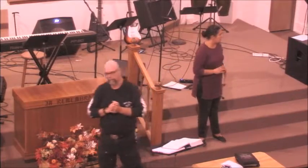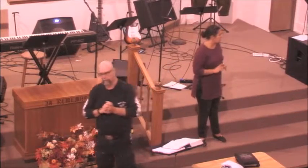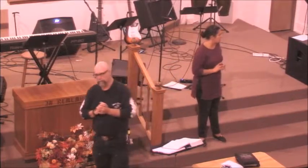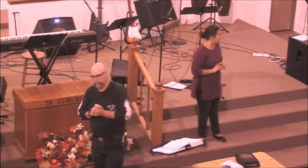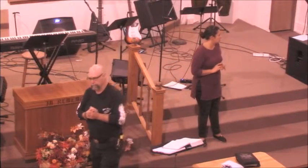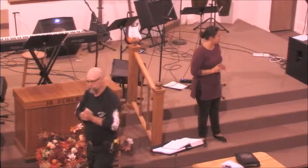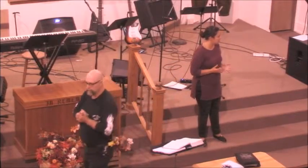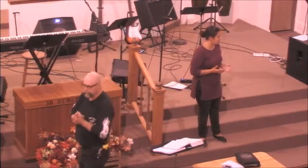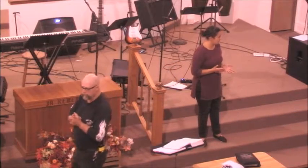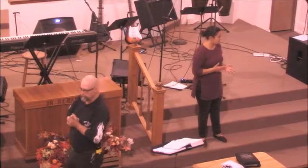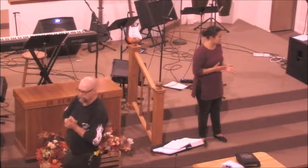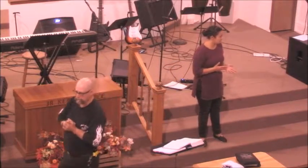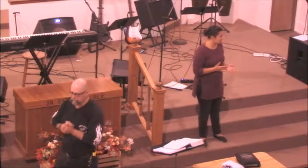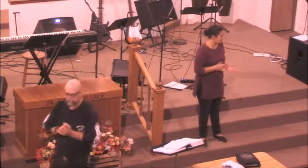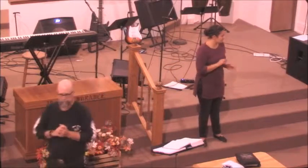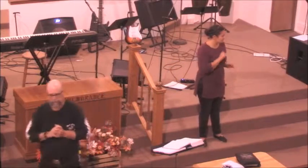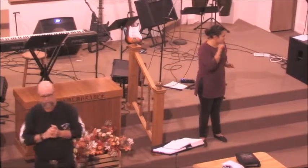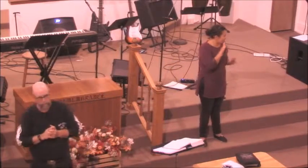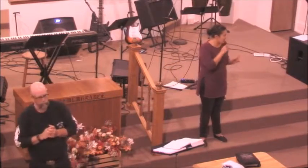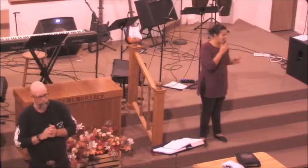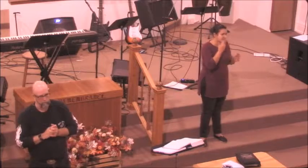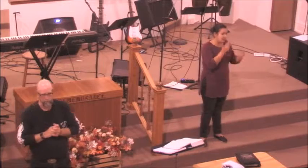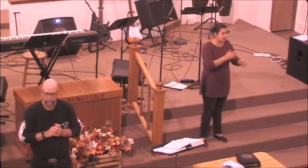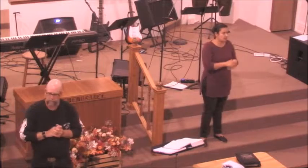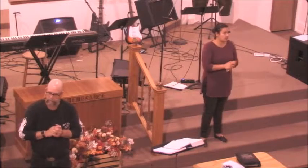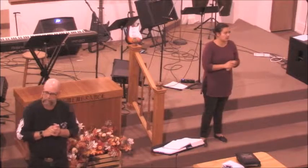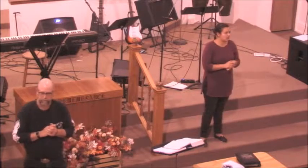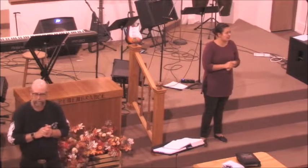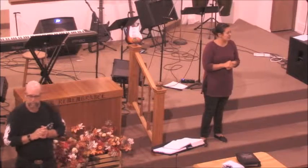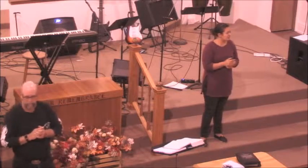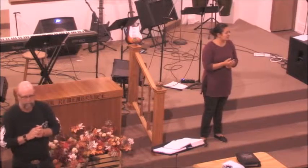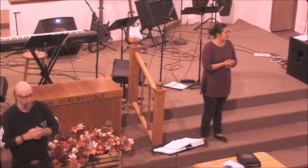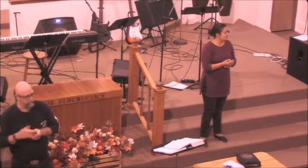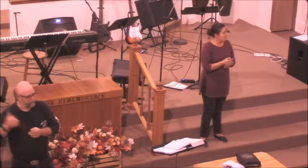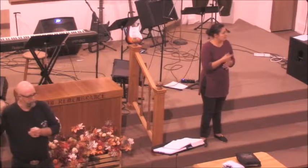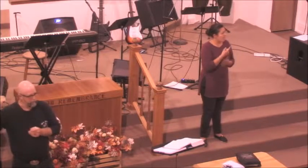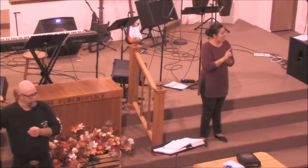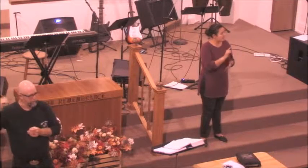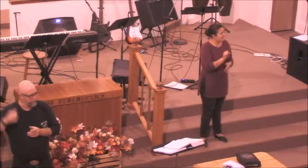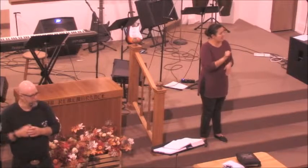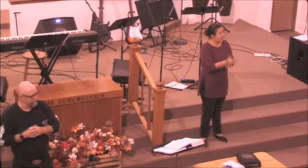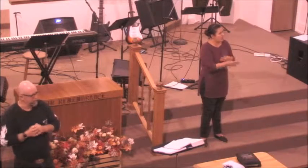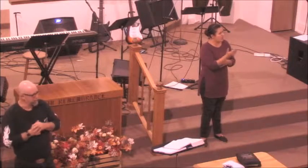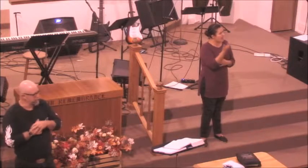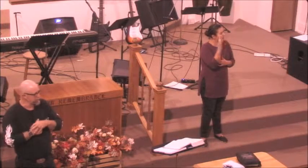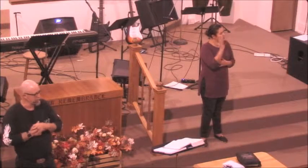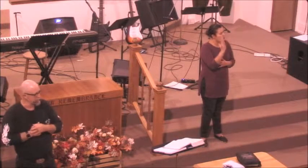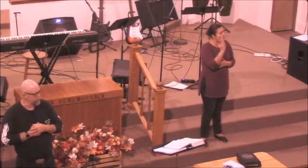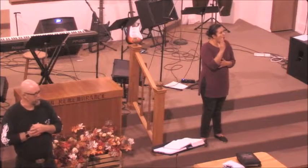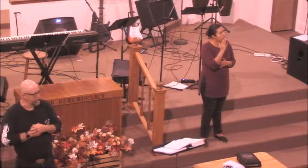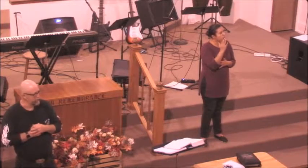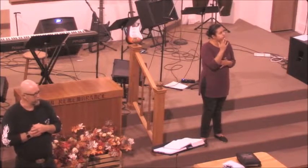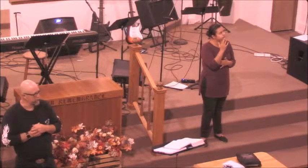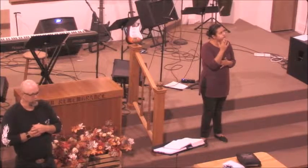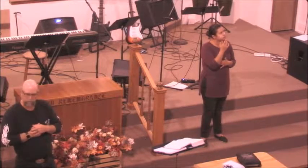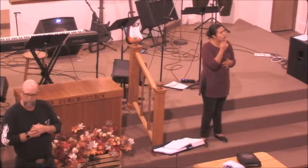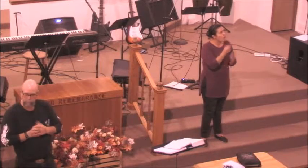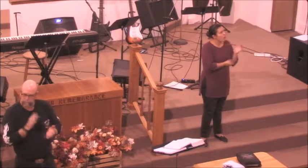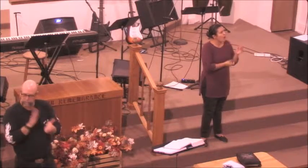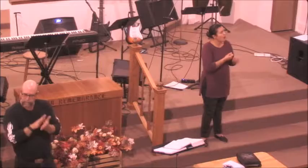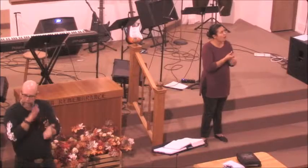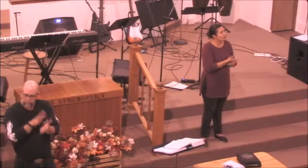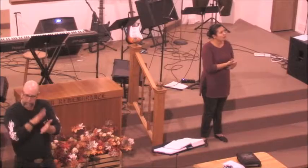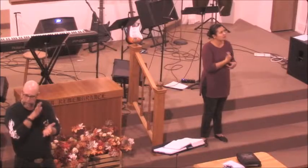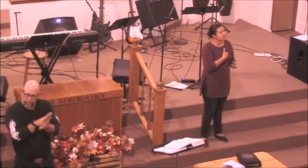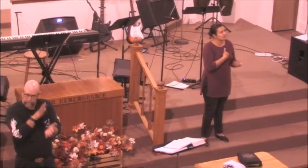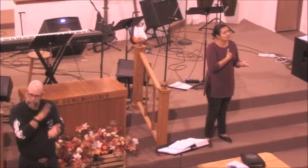I don't know what possessed me that Saturday morning up there, but it was just, in fact, right when I was making that video that you guys watched last week, it was God was